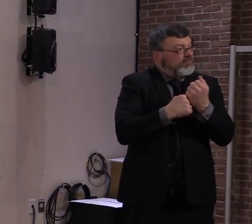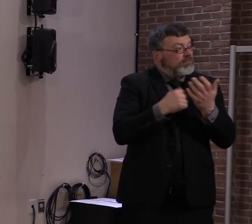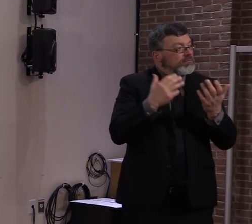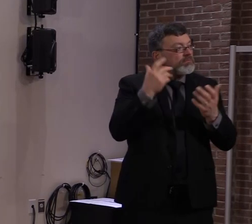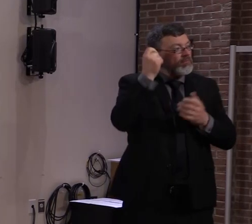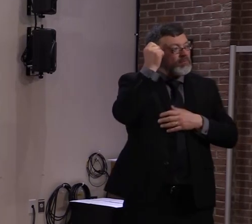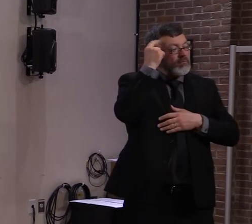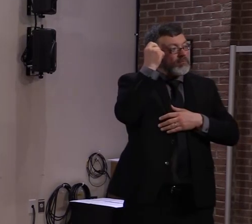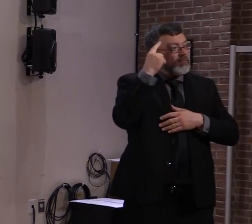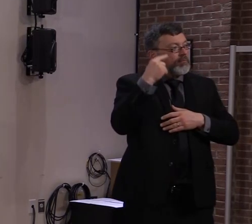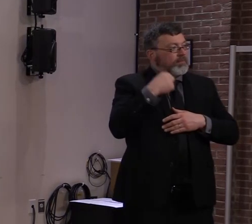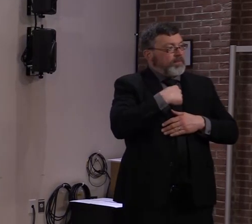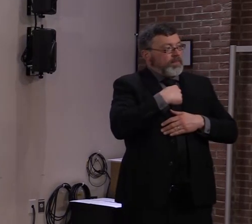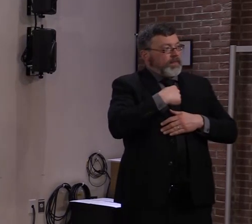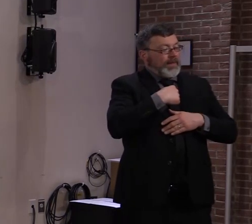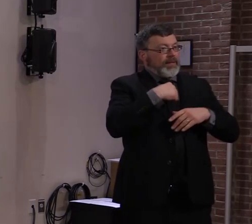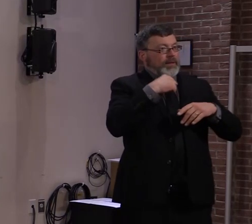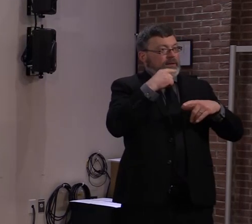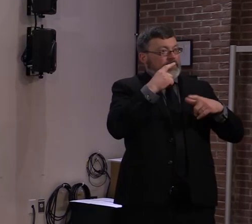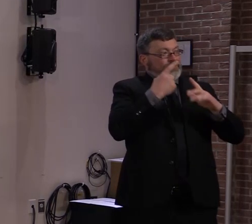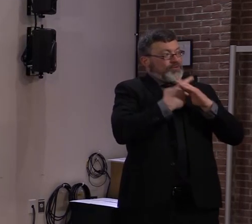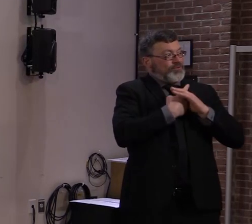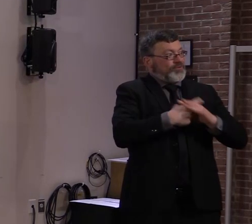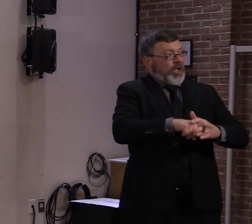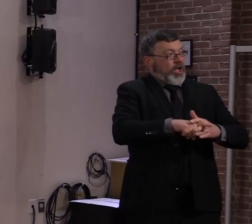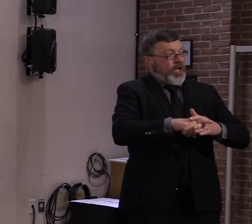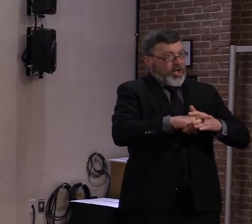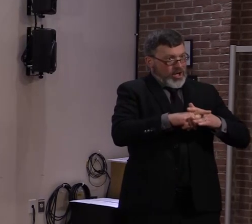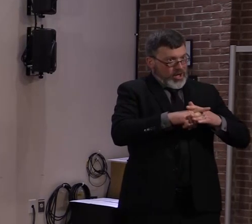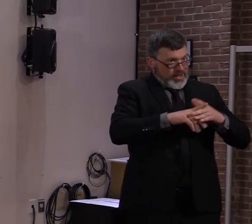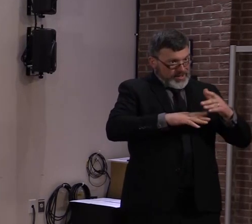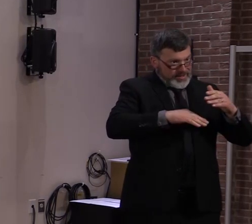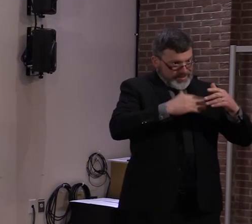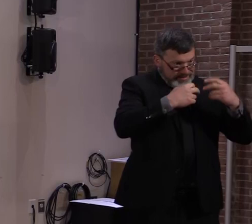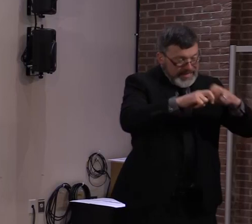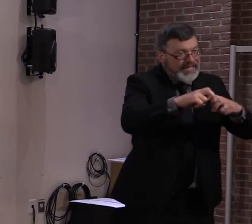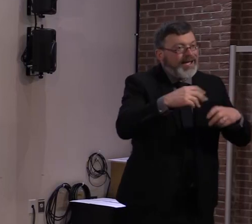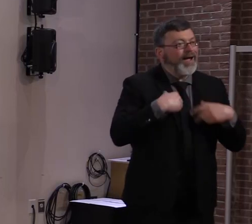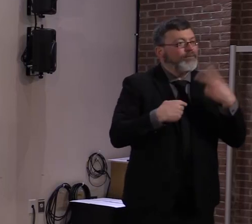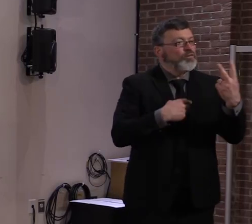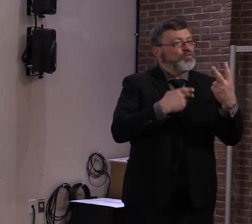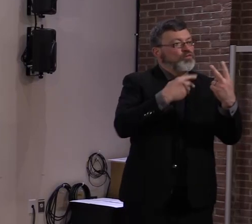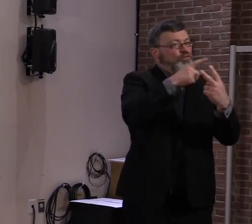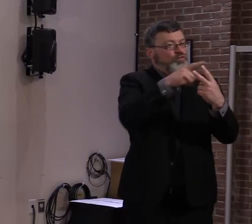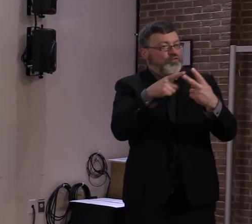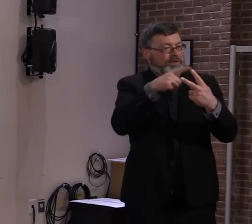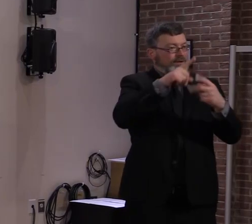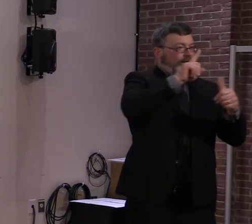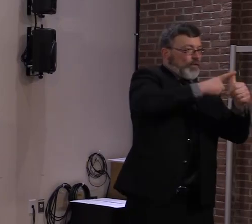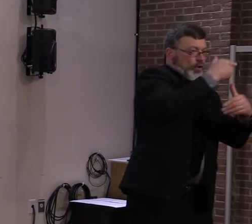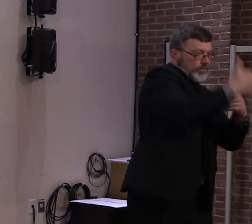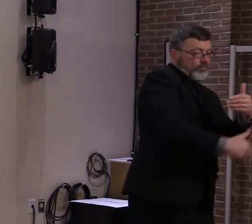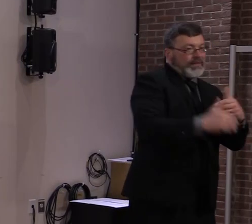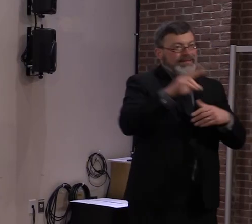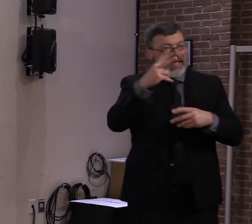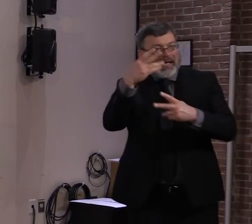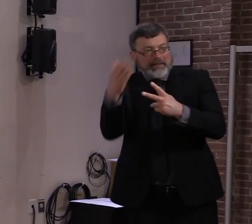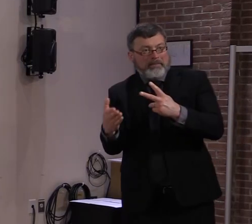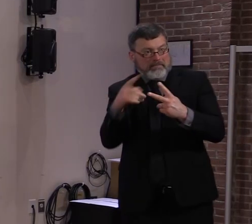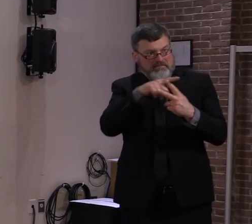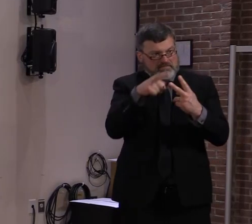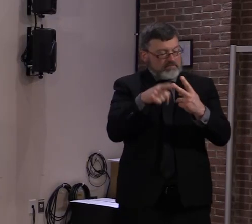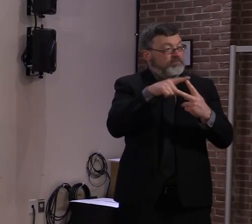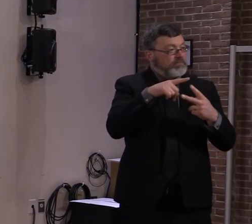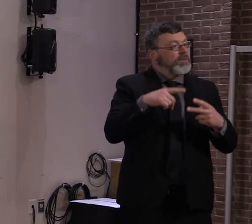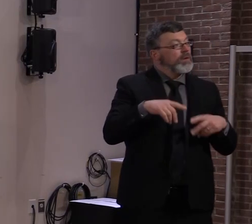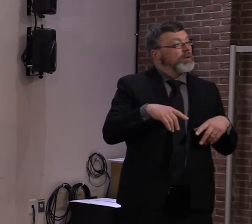but, and this is very important, the nearly $40 million we need to even begin to implement this